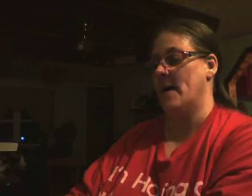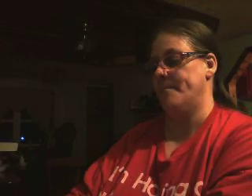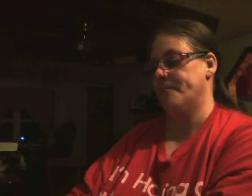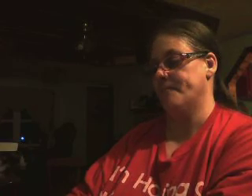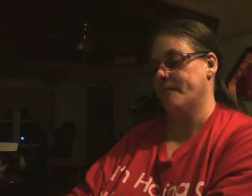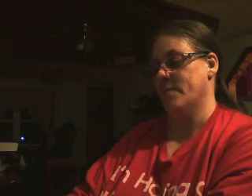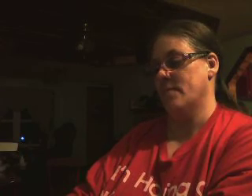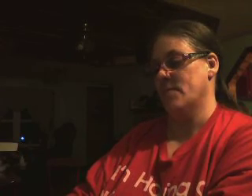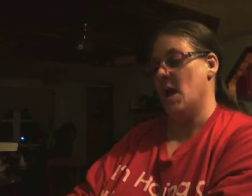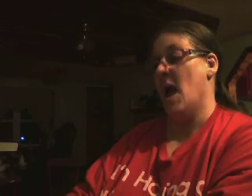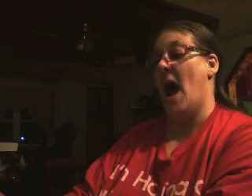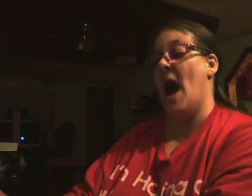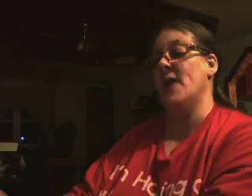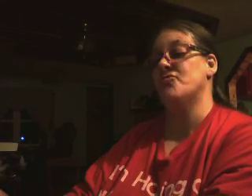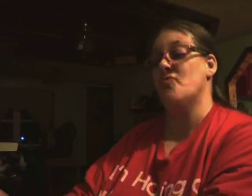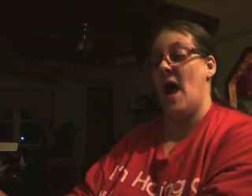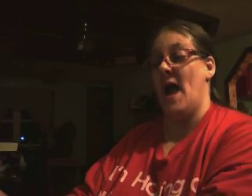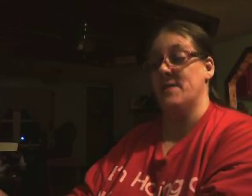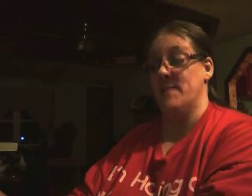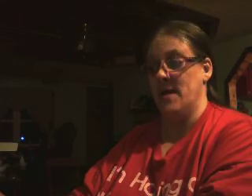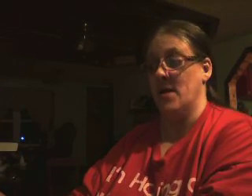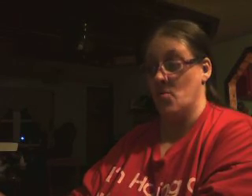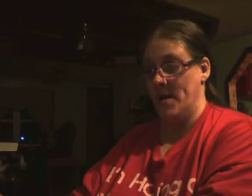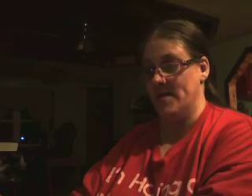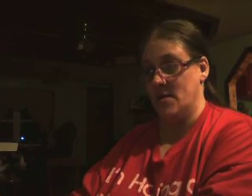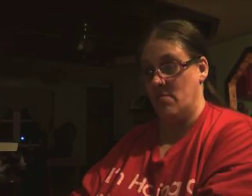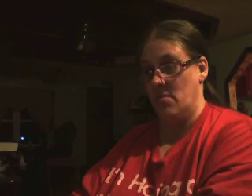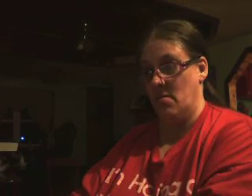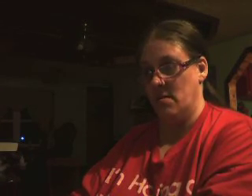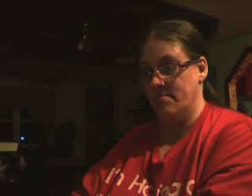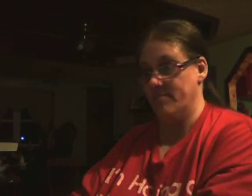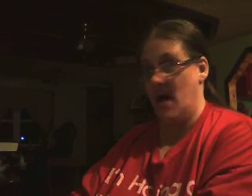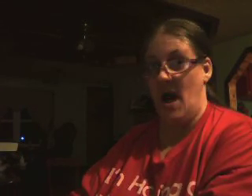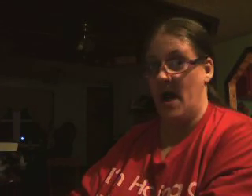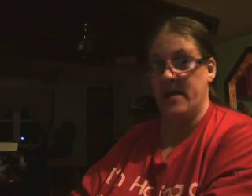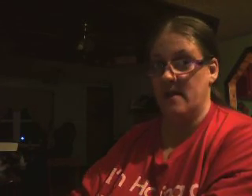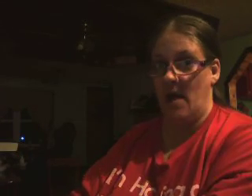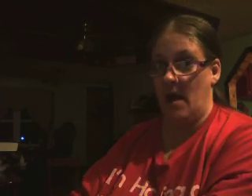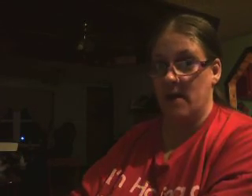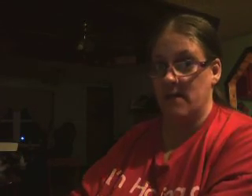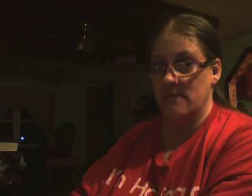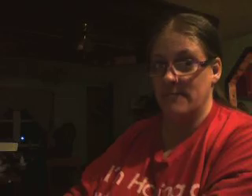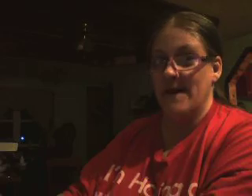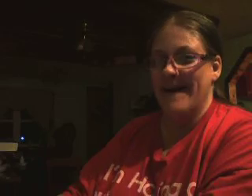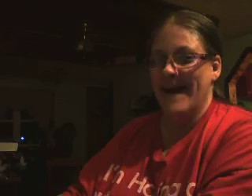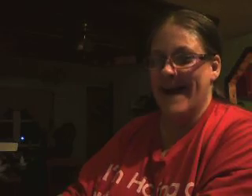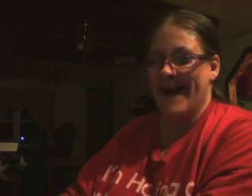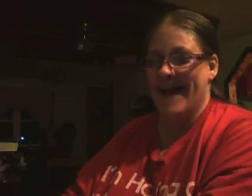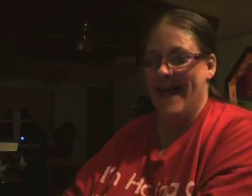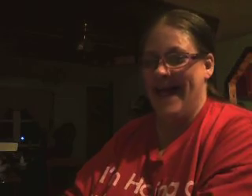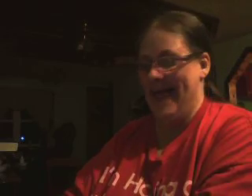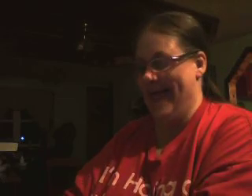have, I tried being reasonable. I didn't like it.